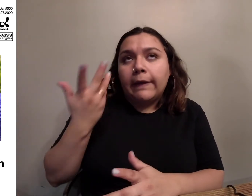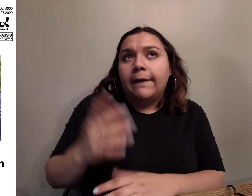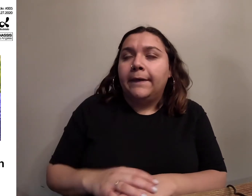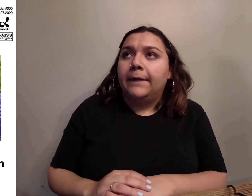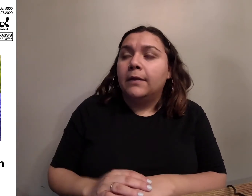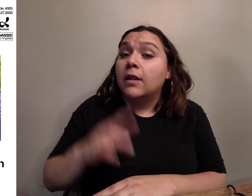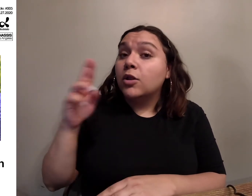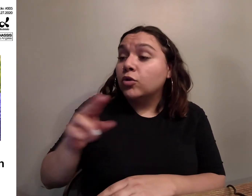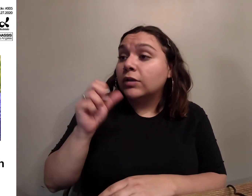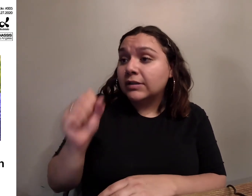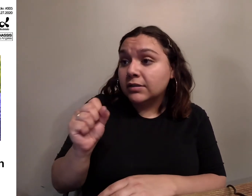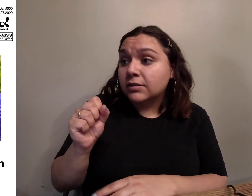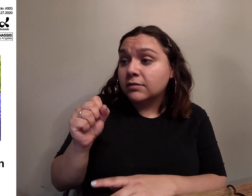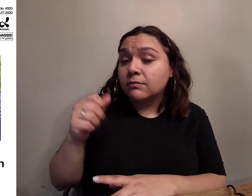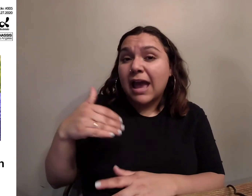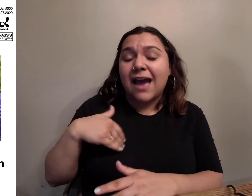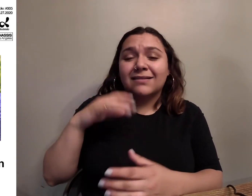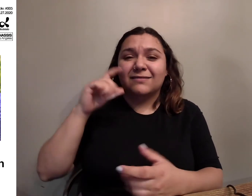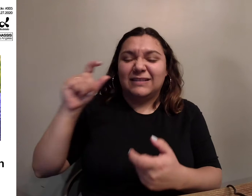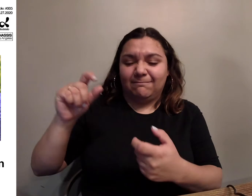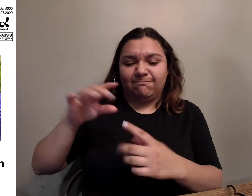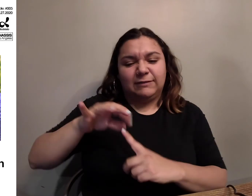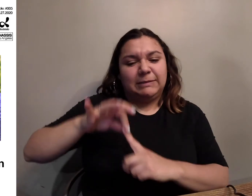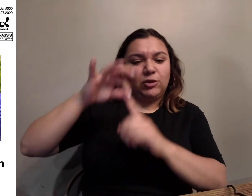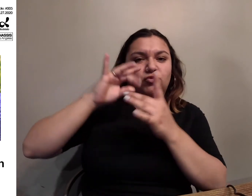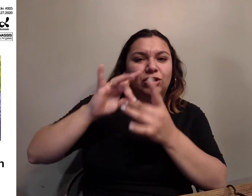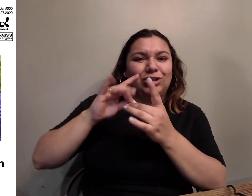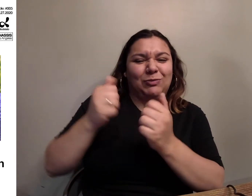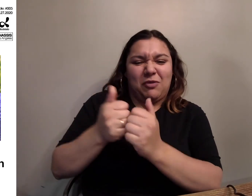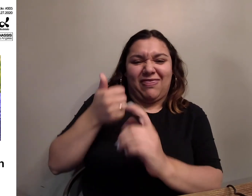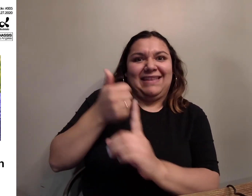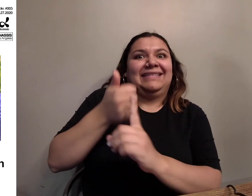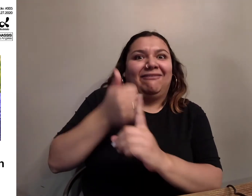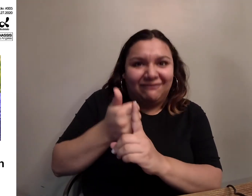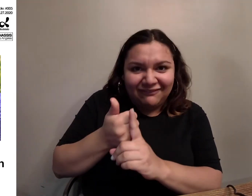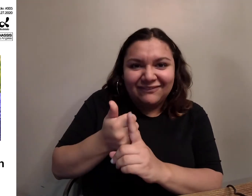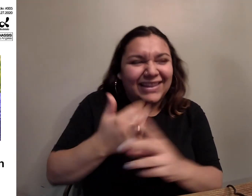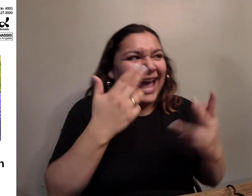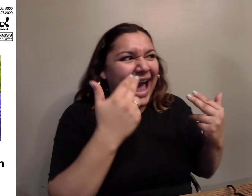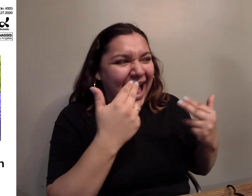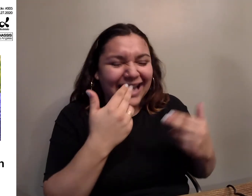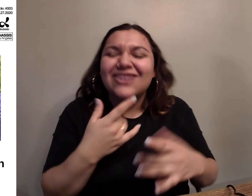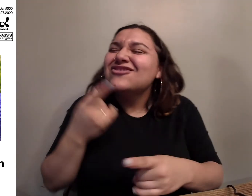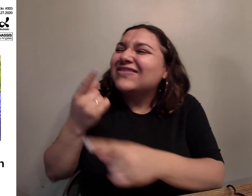the United States has a special relationship to itself. Part of the reason